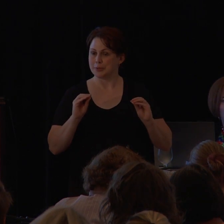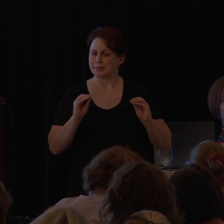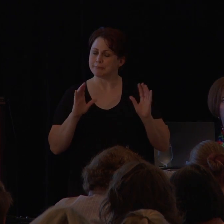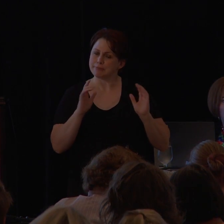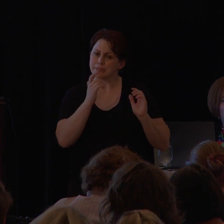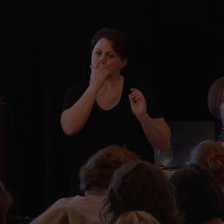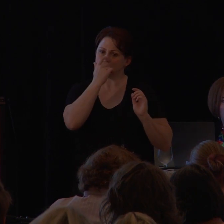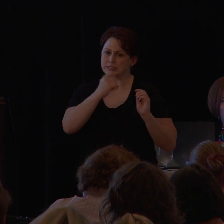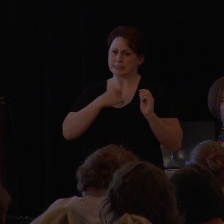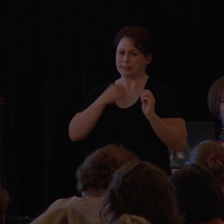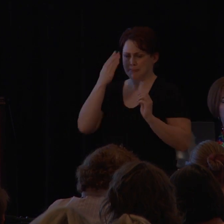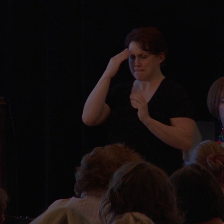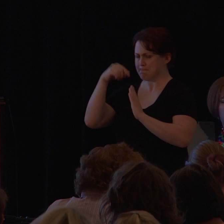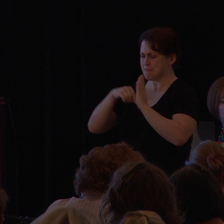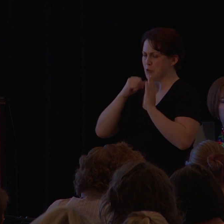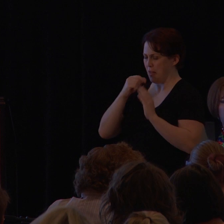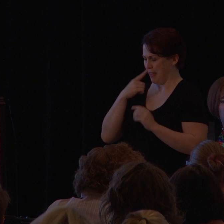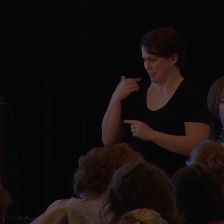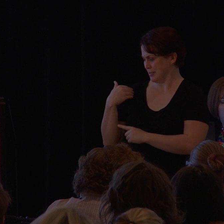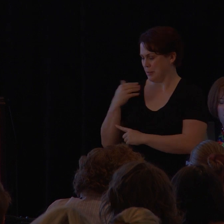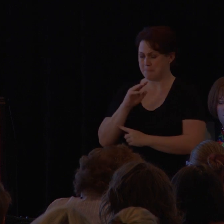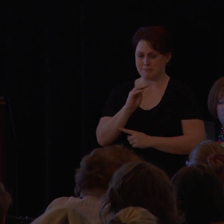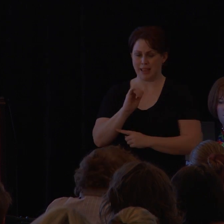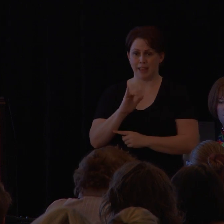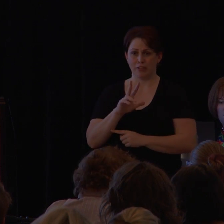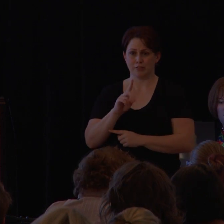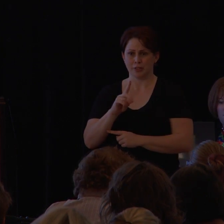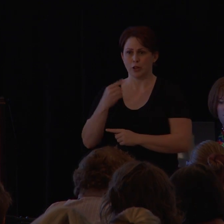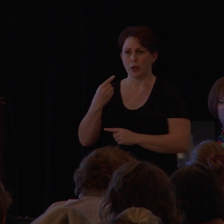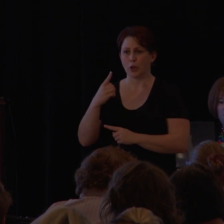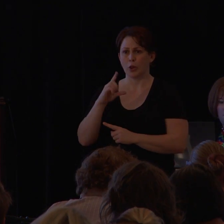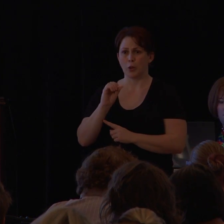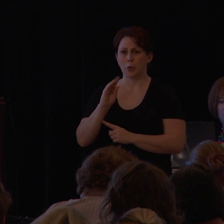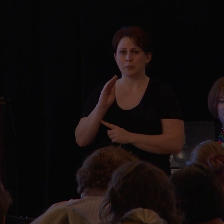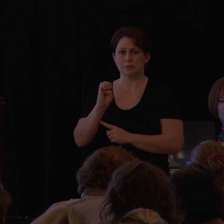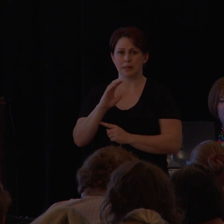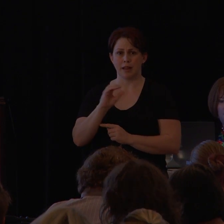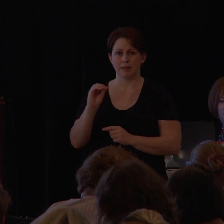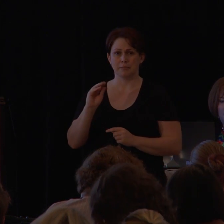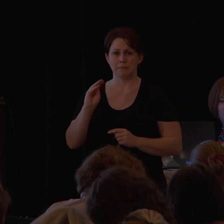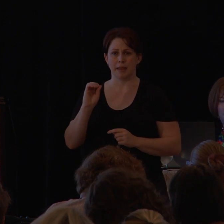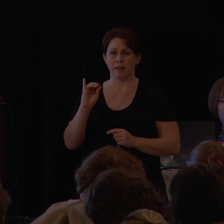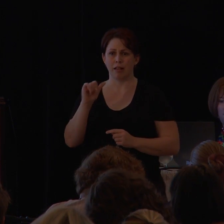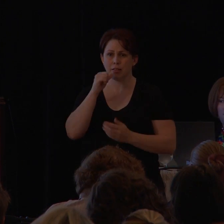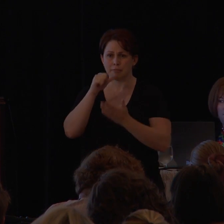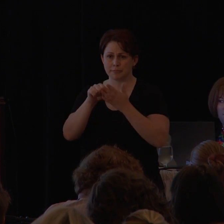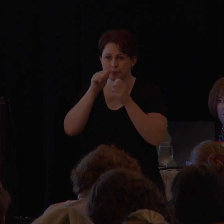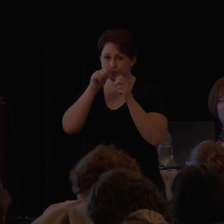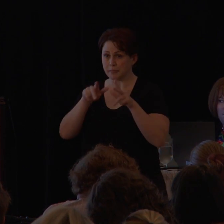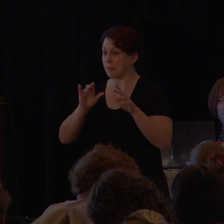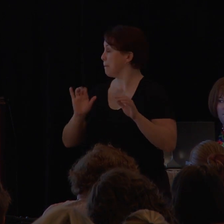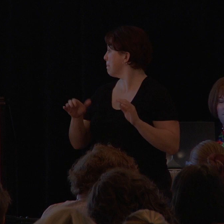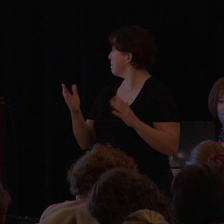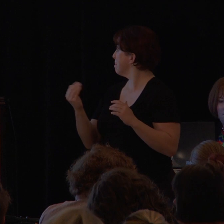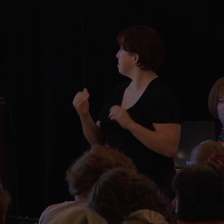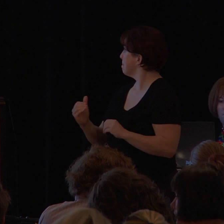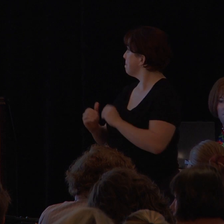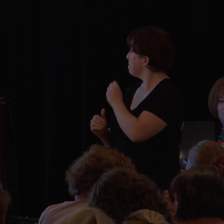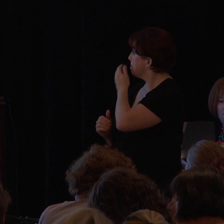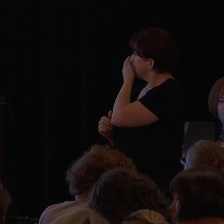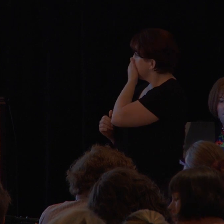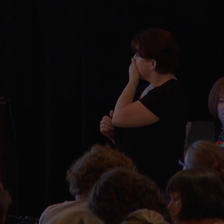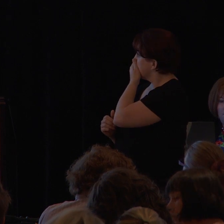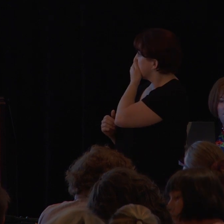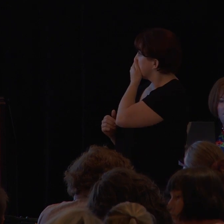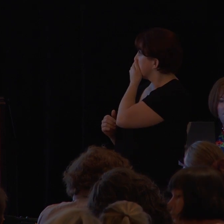an interesting point. It's in the May 31st Globe if you're interested in looking at that. Equality and diversity, again,